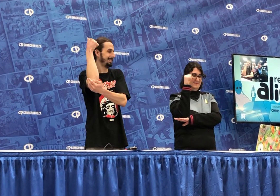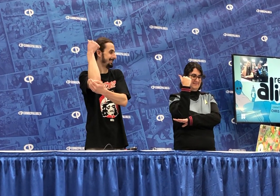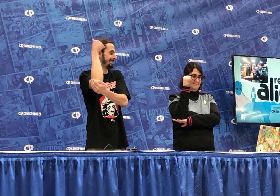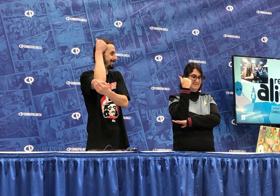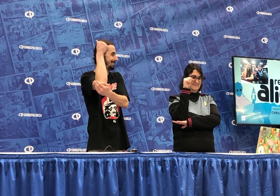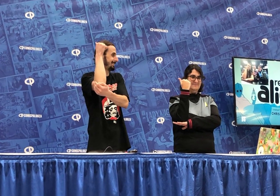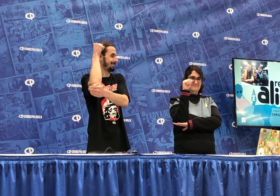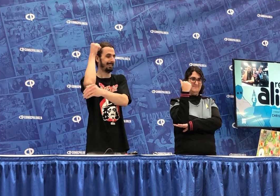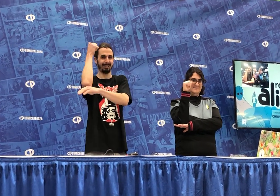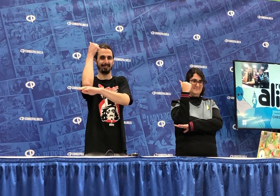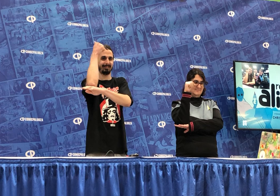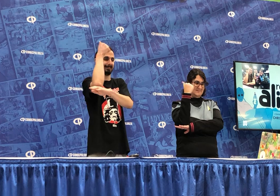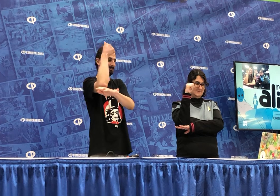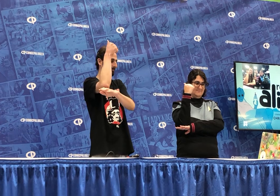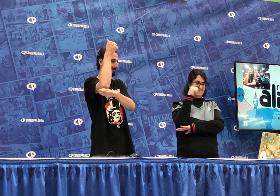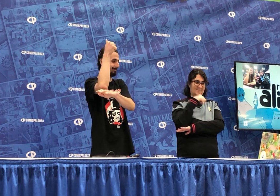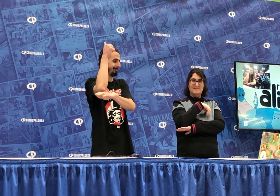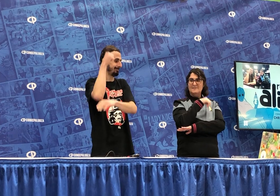A, and shaken in the shape of a tree.